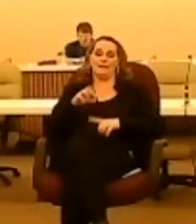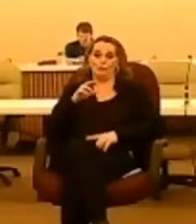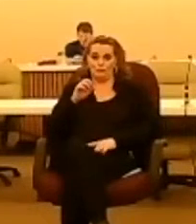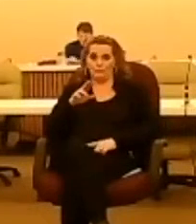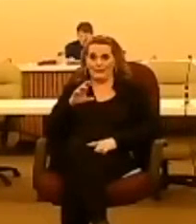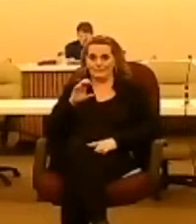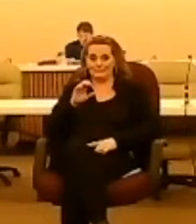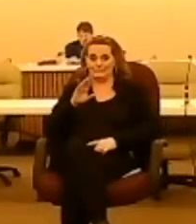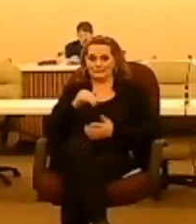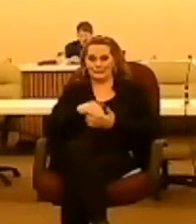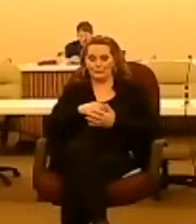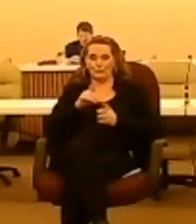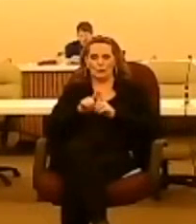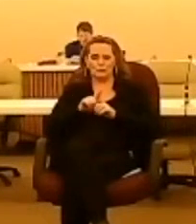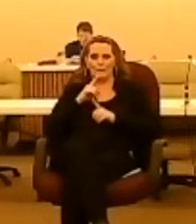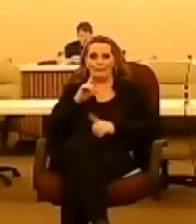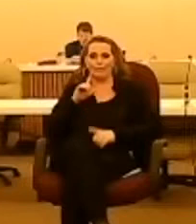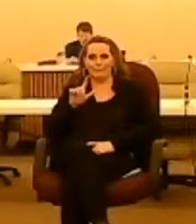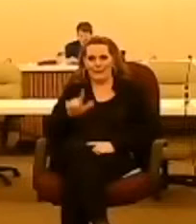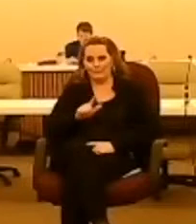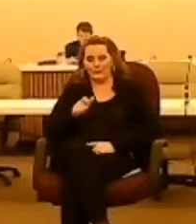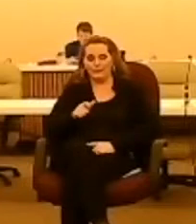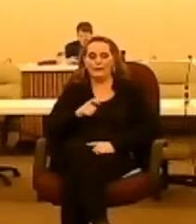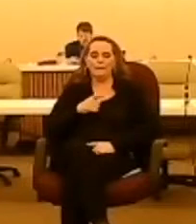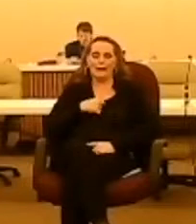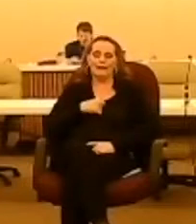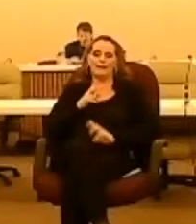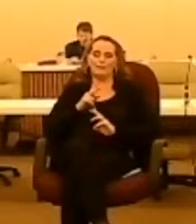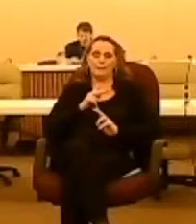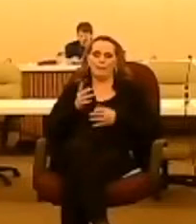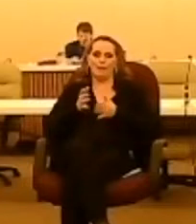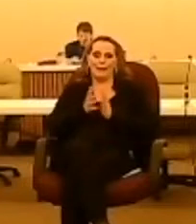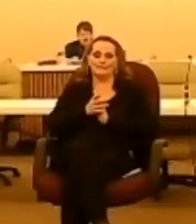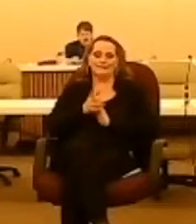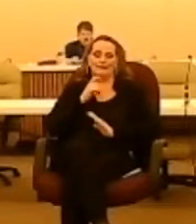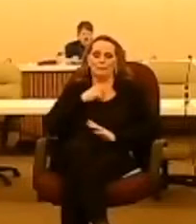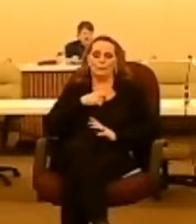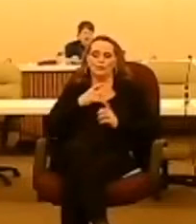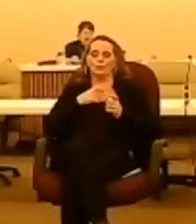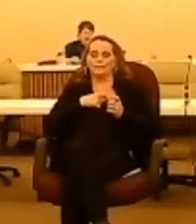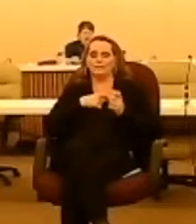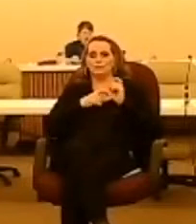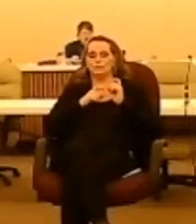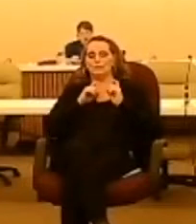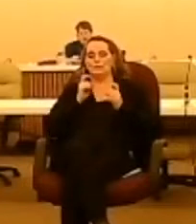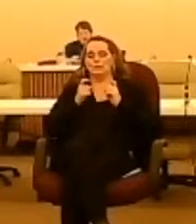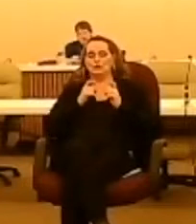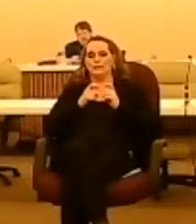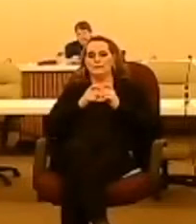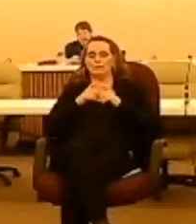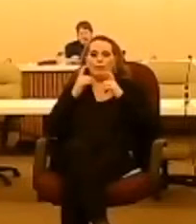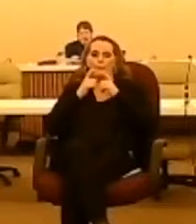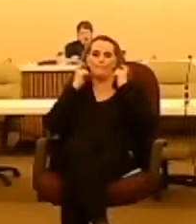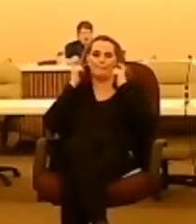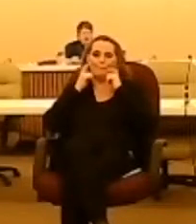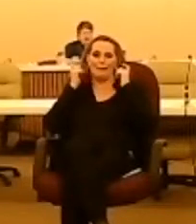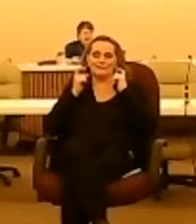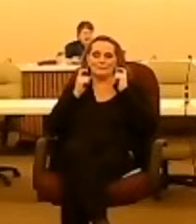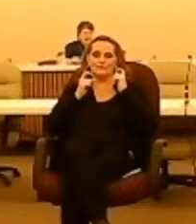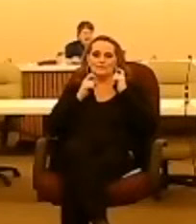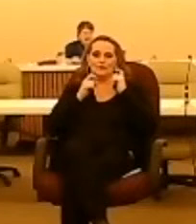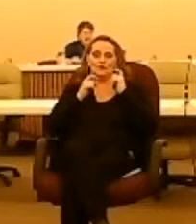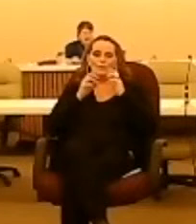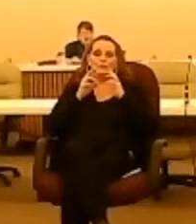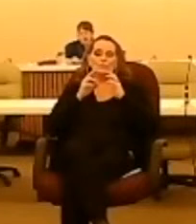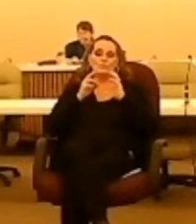the library. I've gotten a couple inquiries as to whether we're going to modify our mask mandates based off of guidance from the